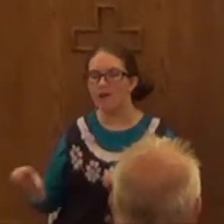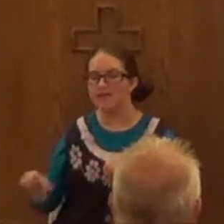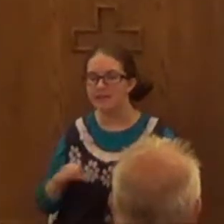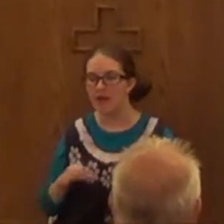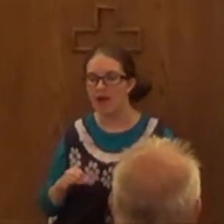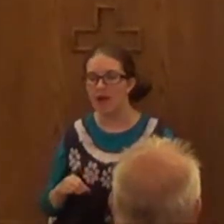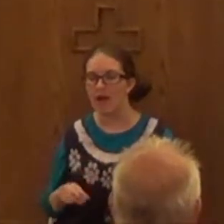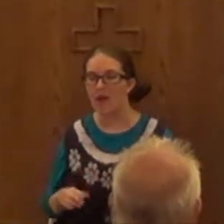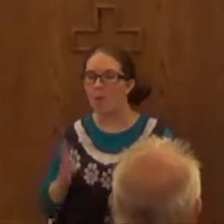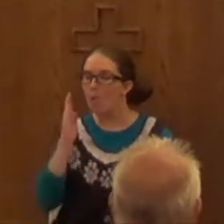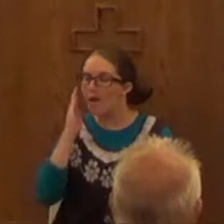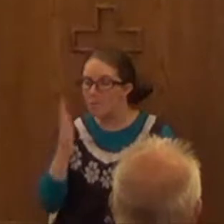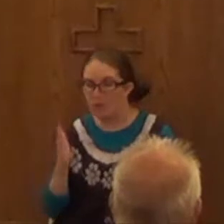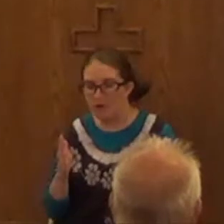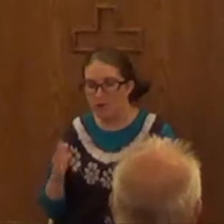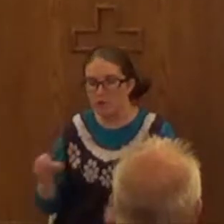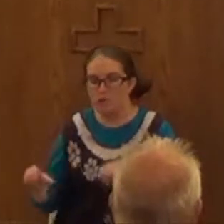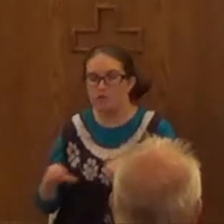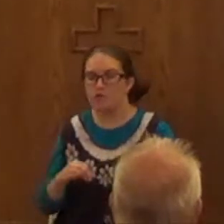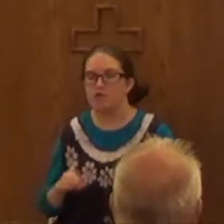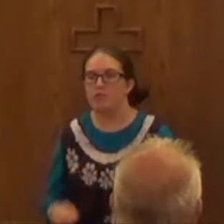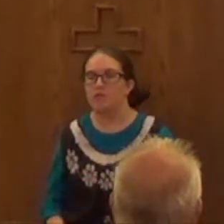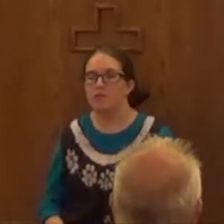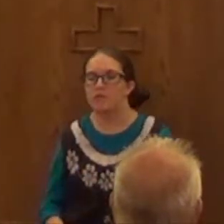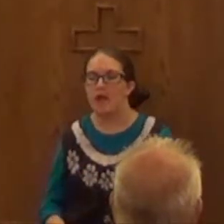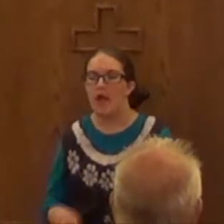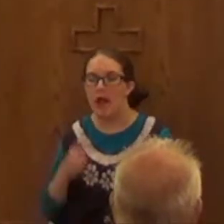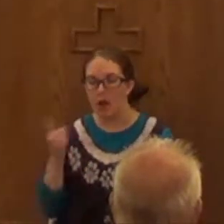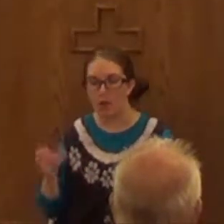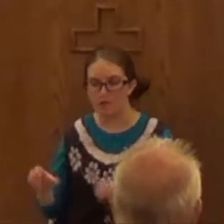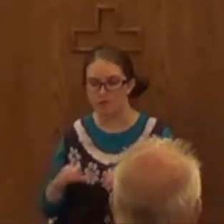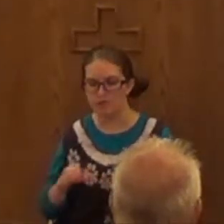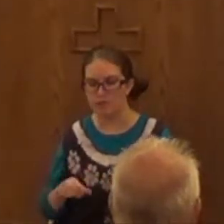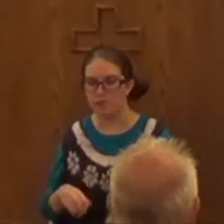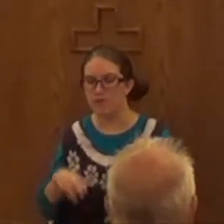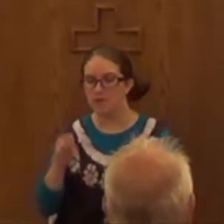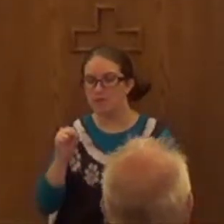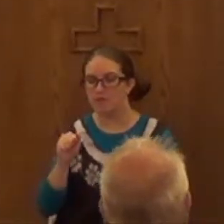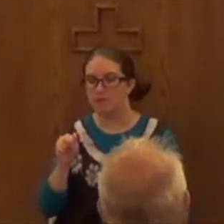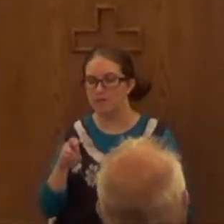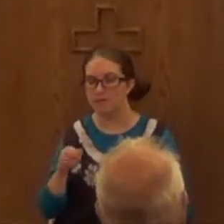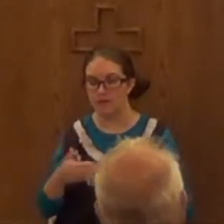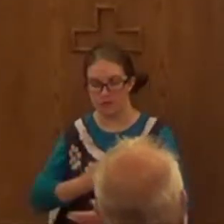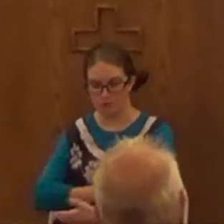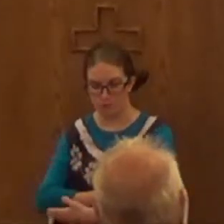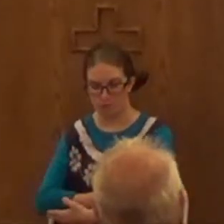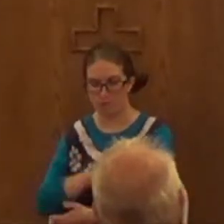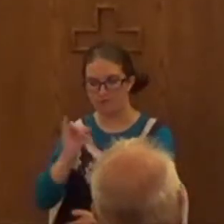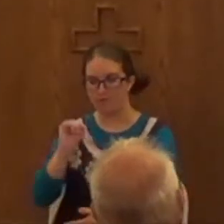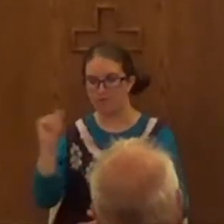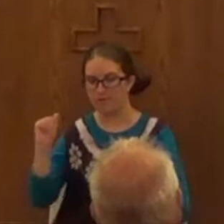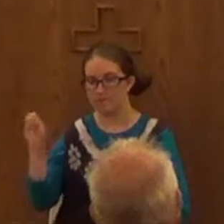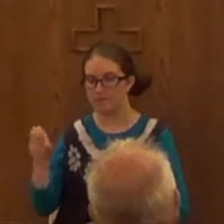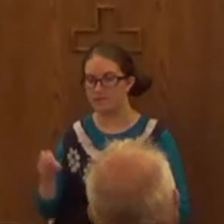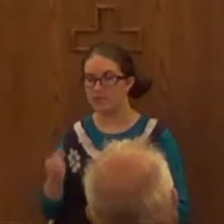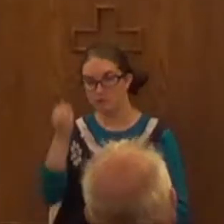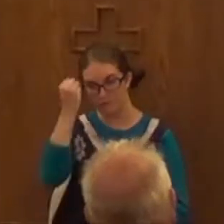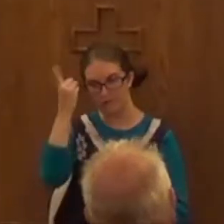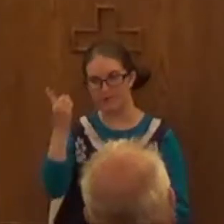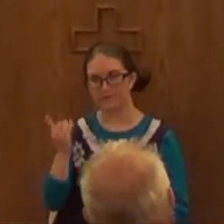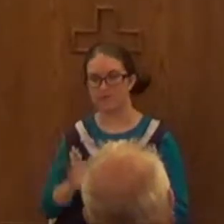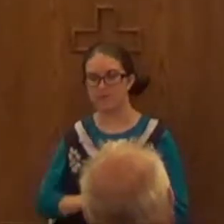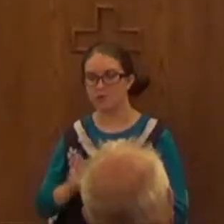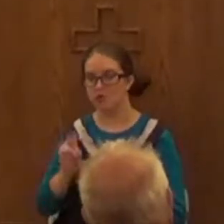what He's going to say. Yes, sir. And not only does He do it, but when Sarah was holding Isaac, she realized that there was